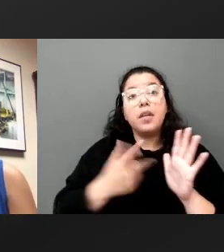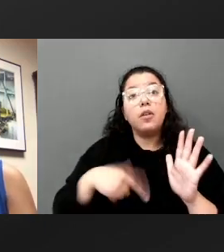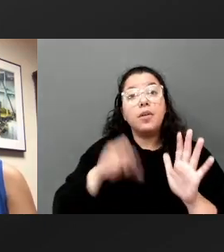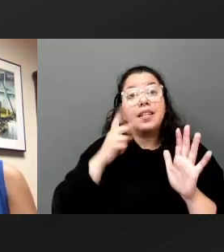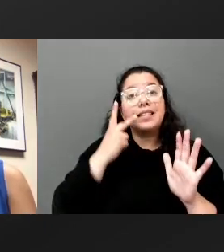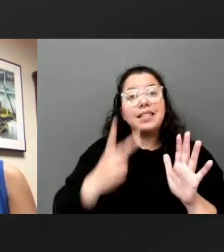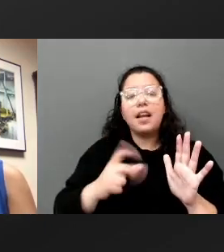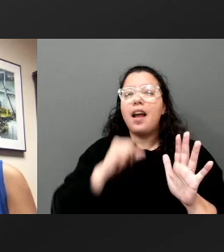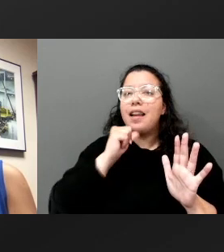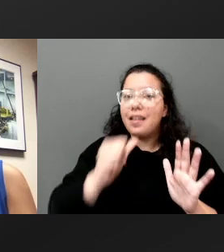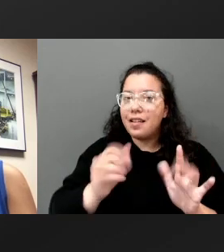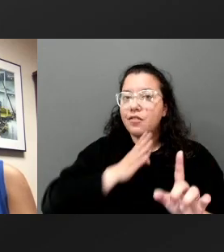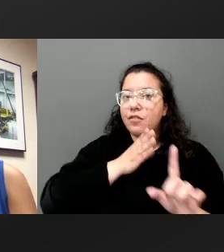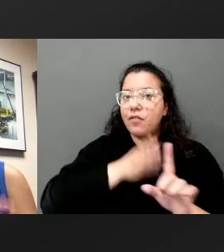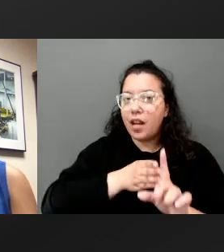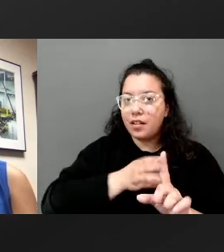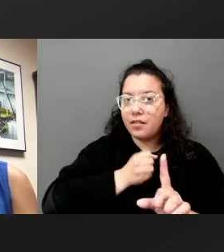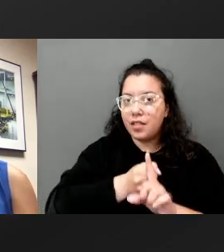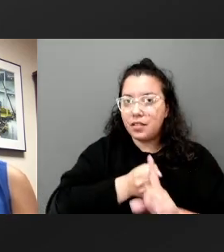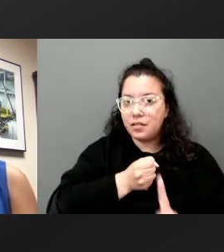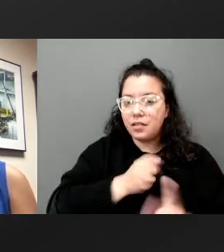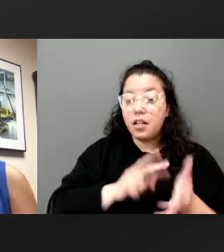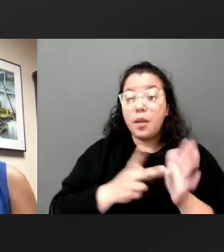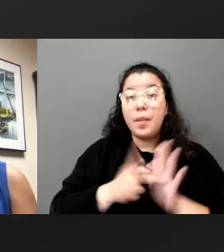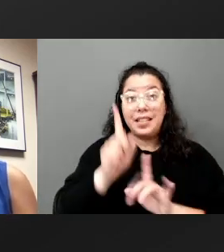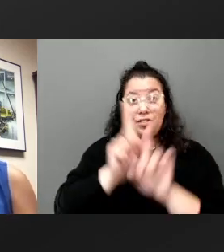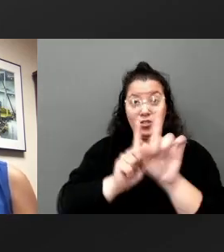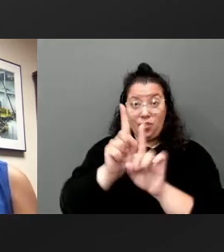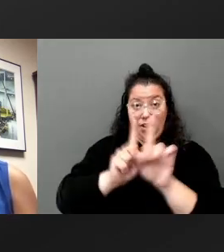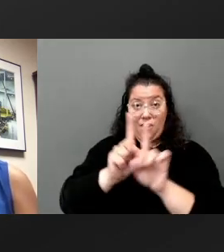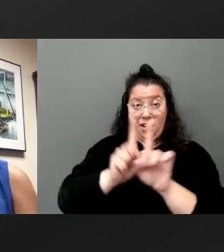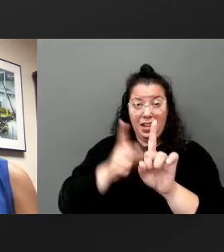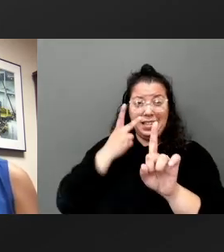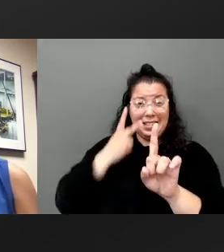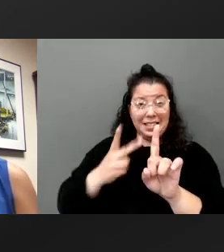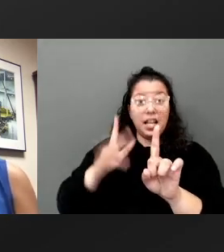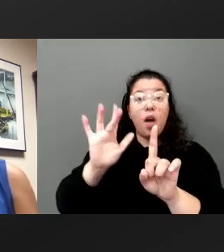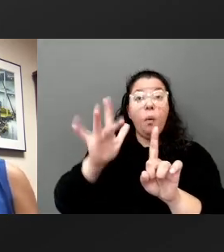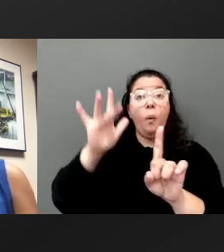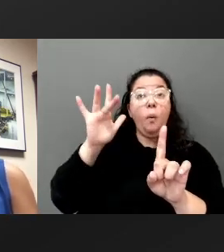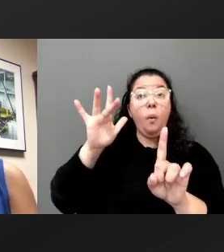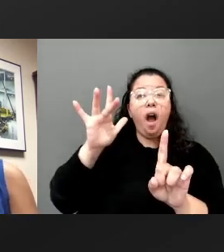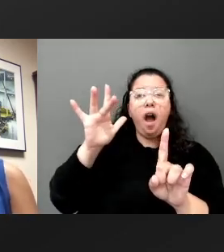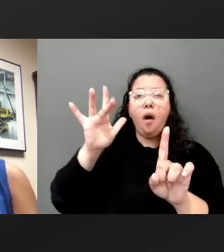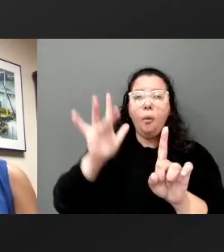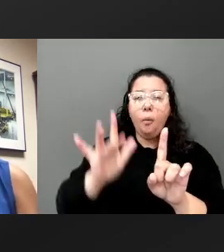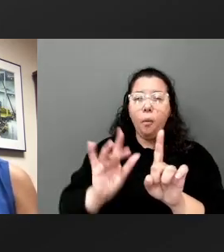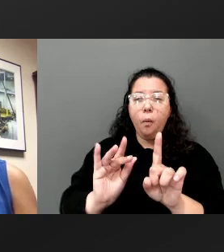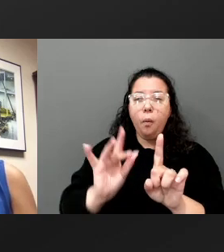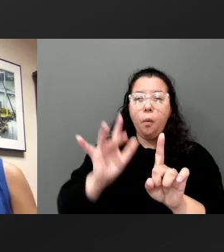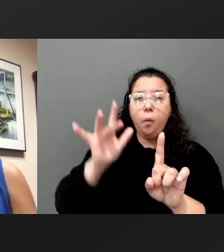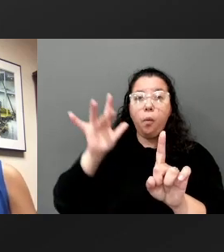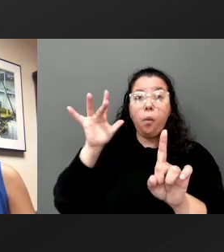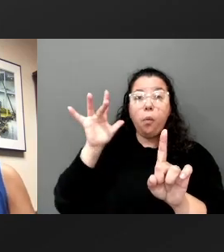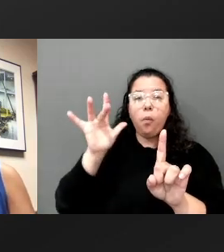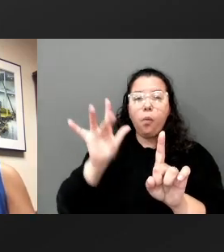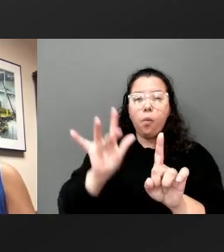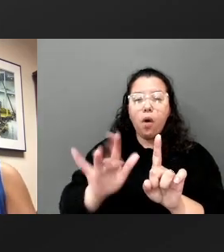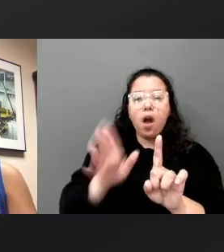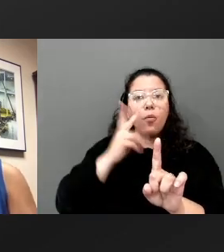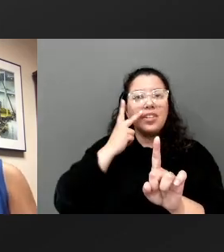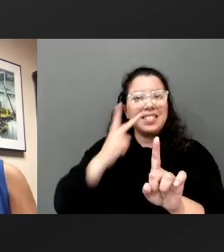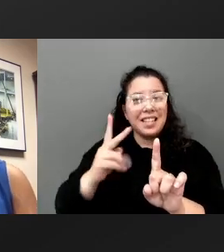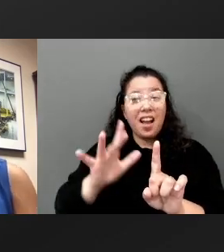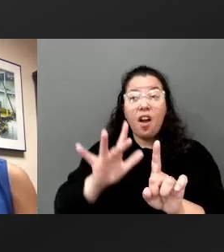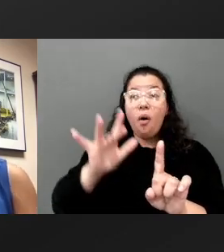look at the star and we measure how the brightness changes over time. And with that, we'll see a big dip in the brightness as